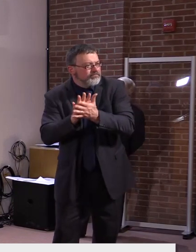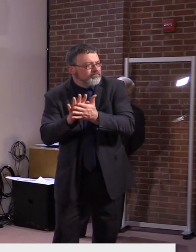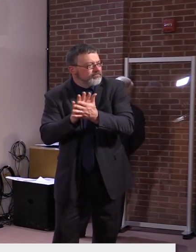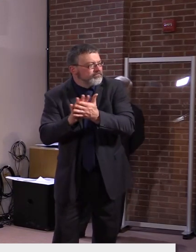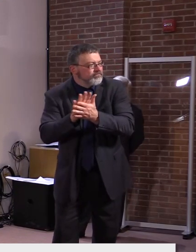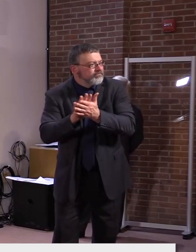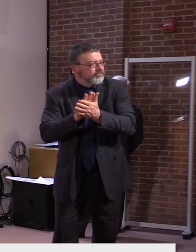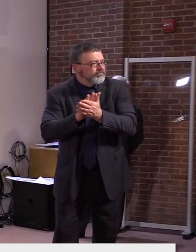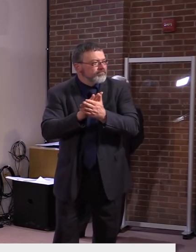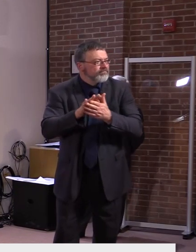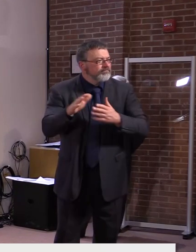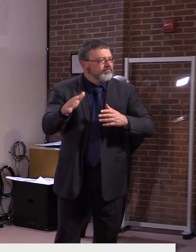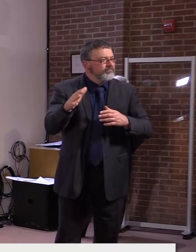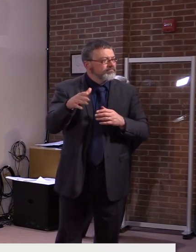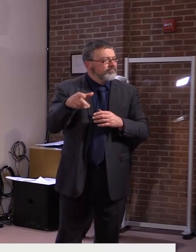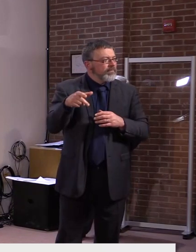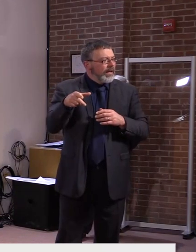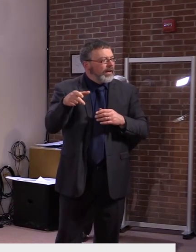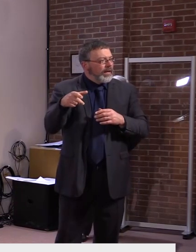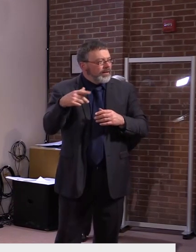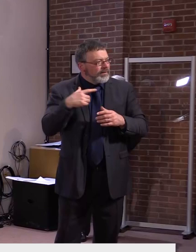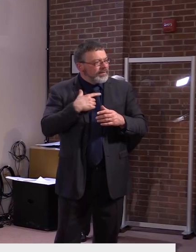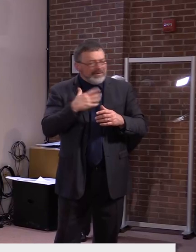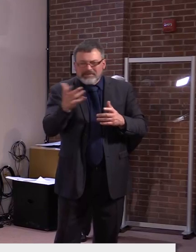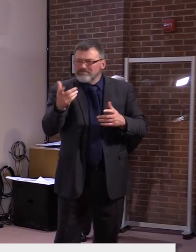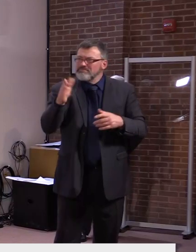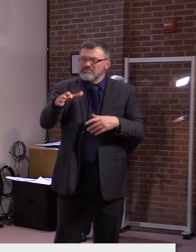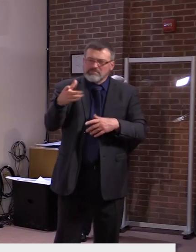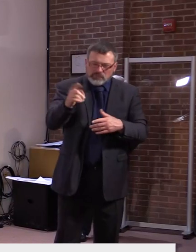Ed, you might have to repeat that. It was breaking up a little bit.